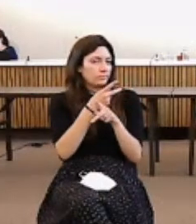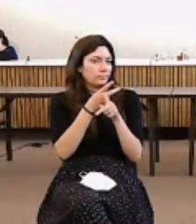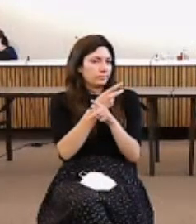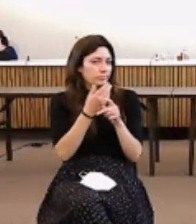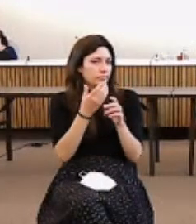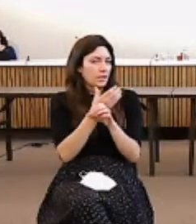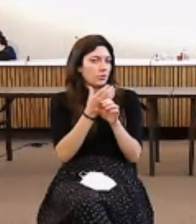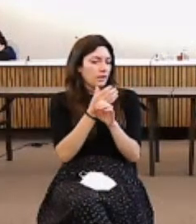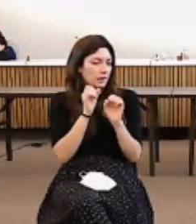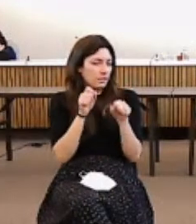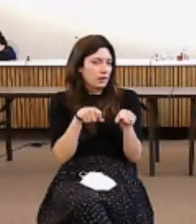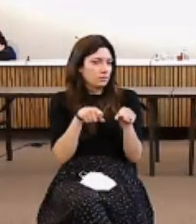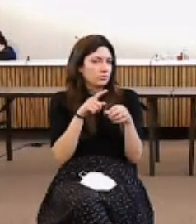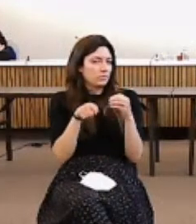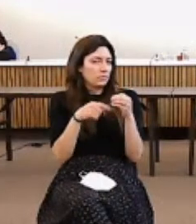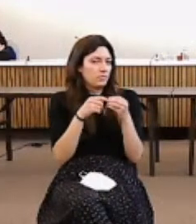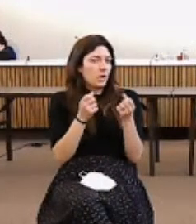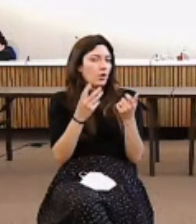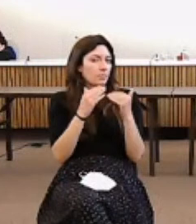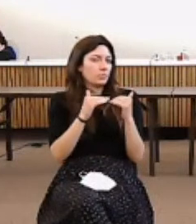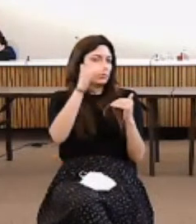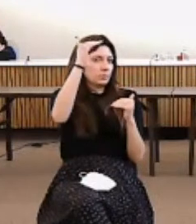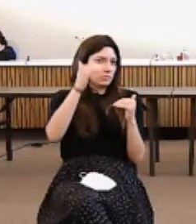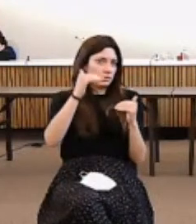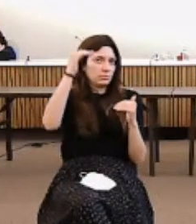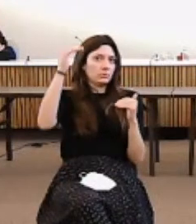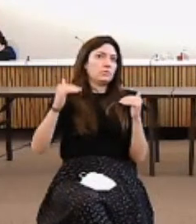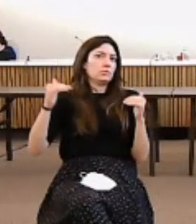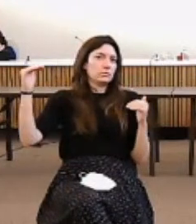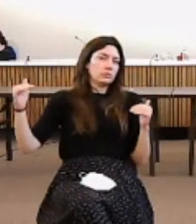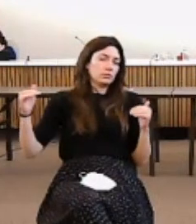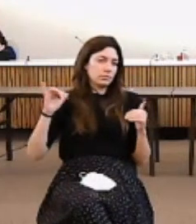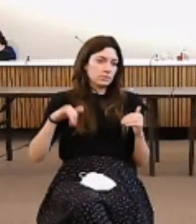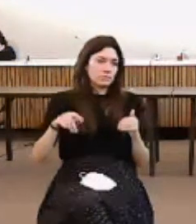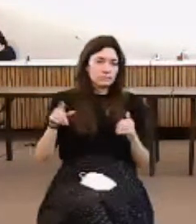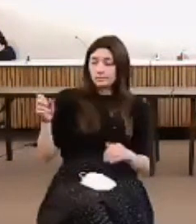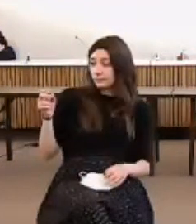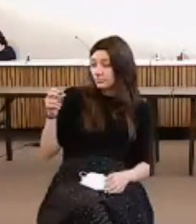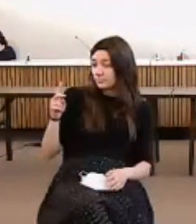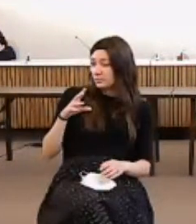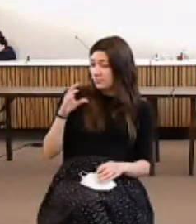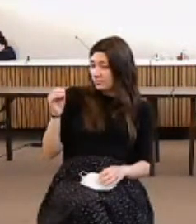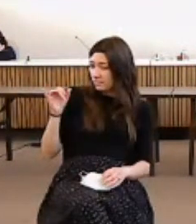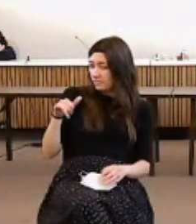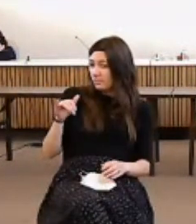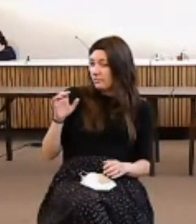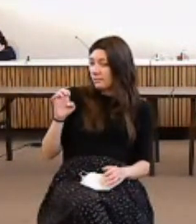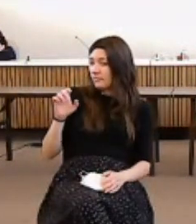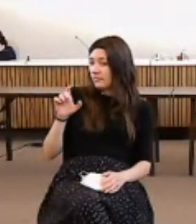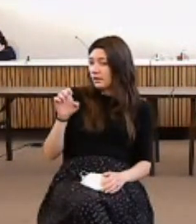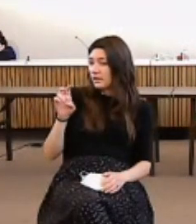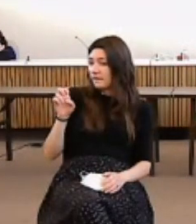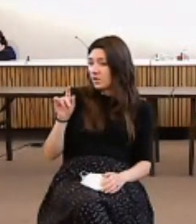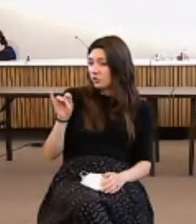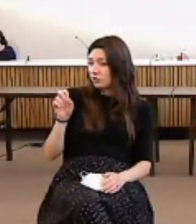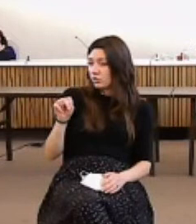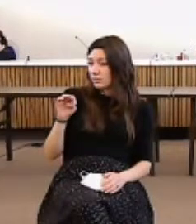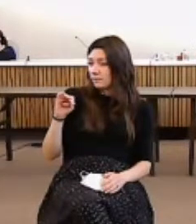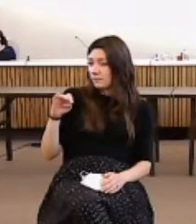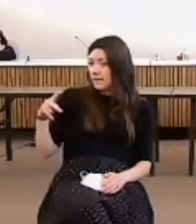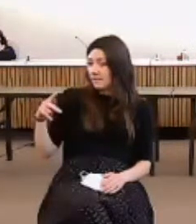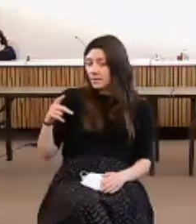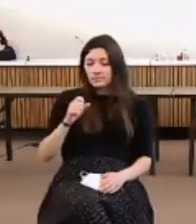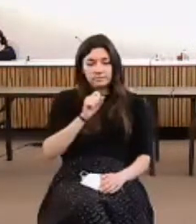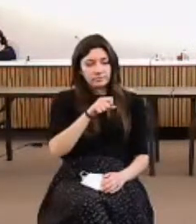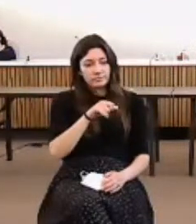So as part of that submission, we'll make it available. As well as the elevation map too? Yes, so the site plans that we're